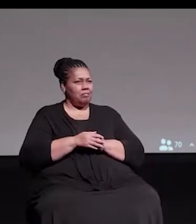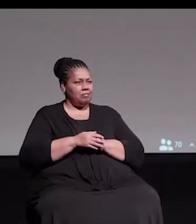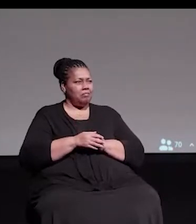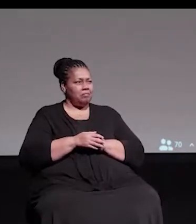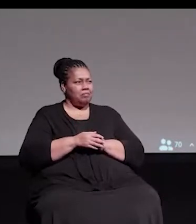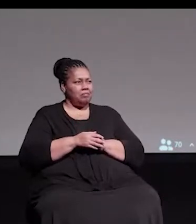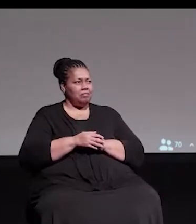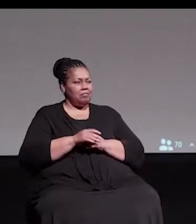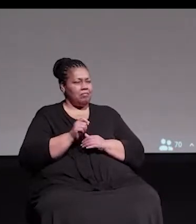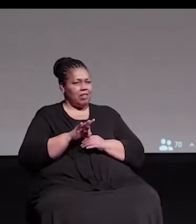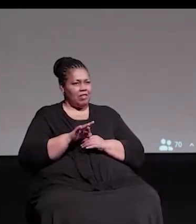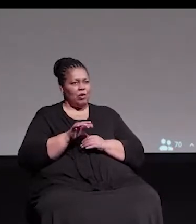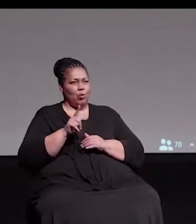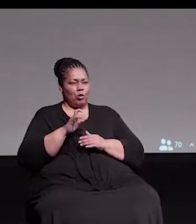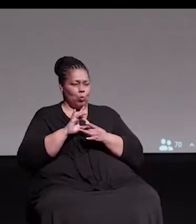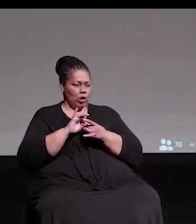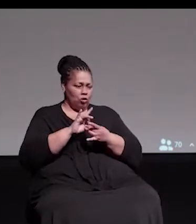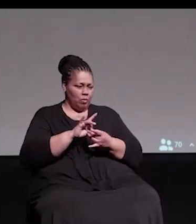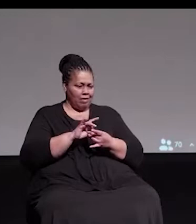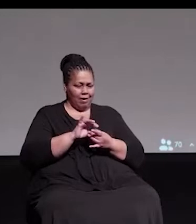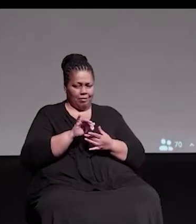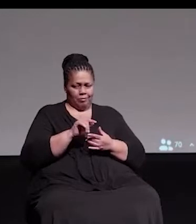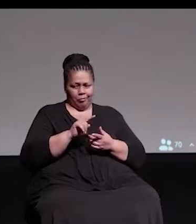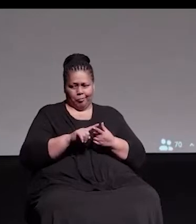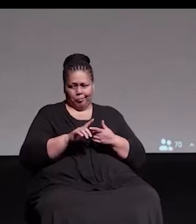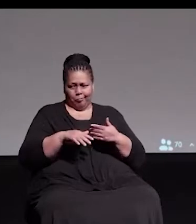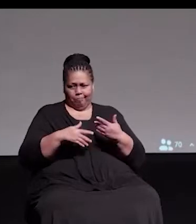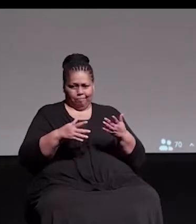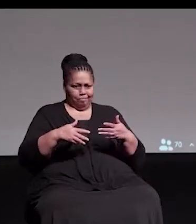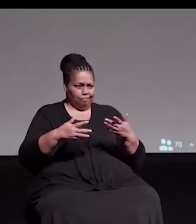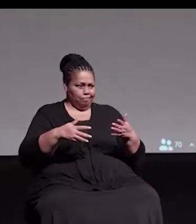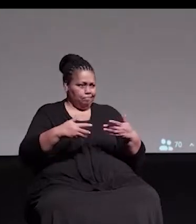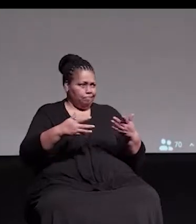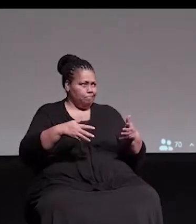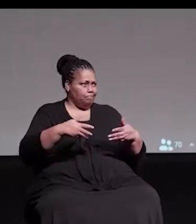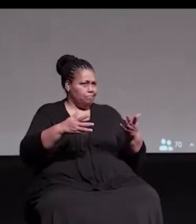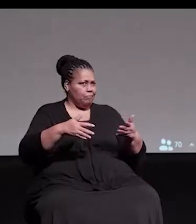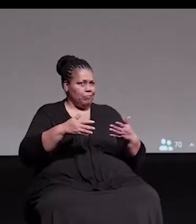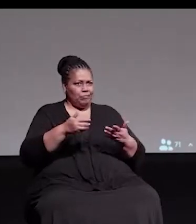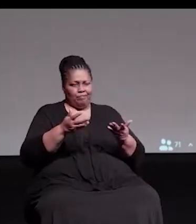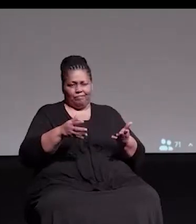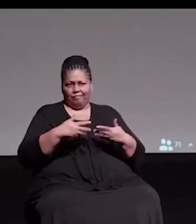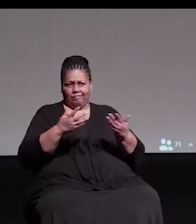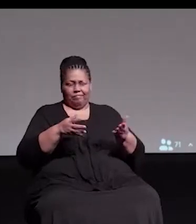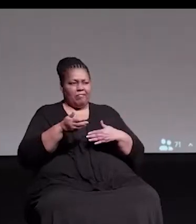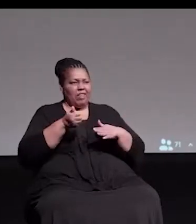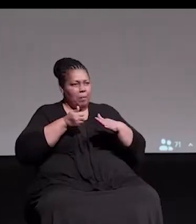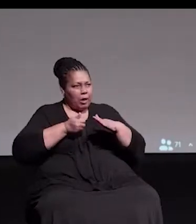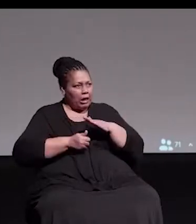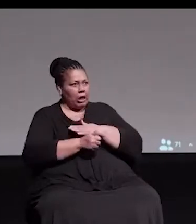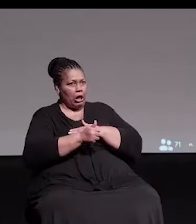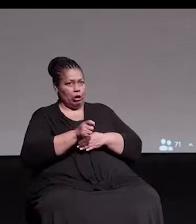whether you want to attribute it to, you want to sort of put it under the umbrella of writing.